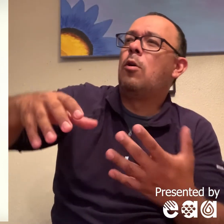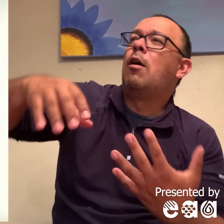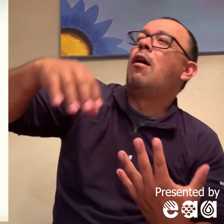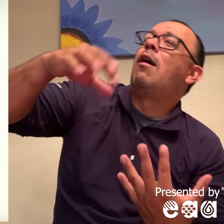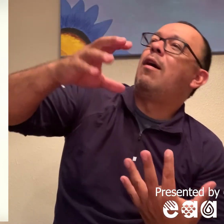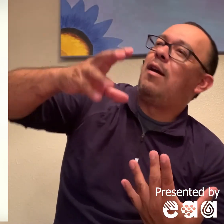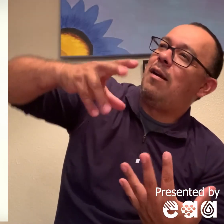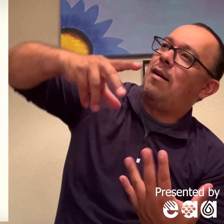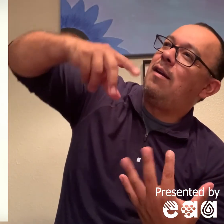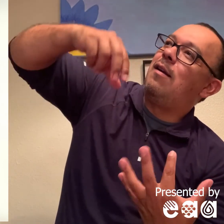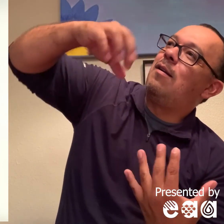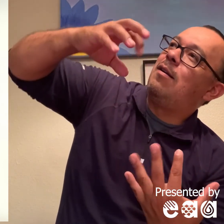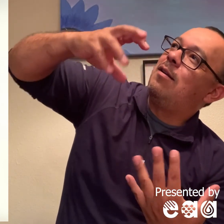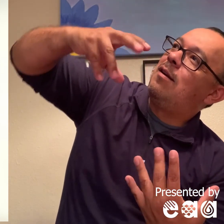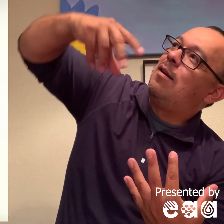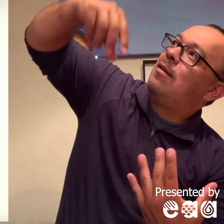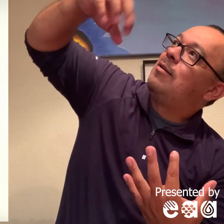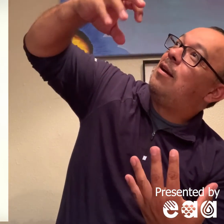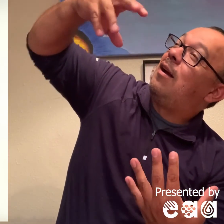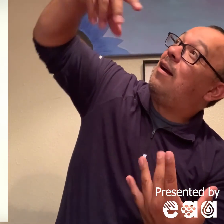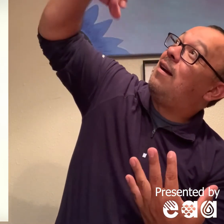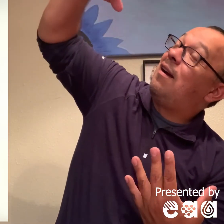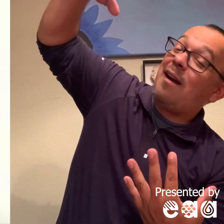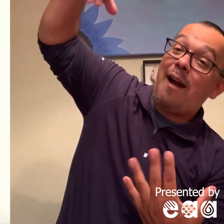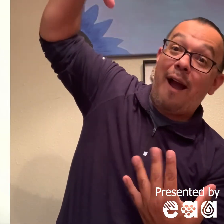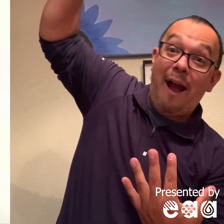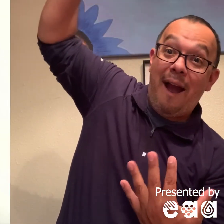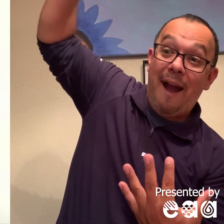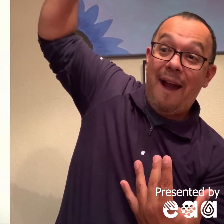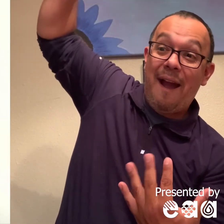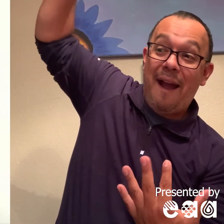steam, he began rising.